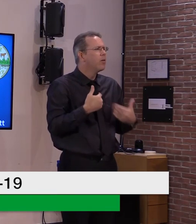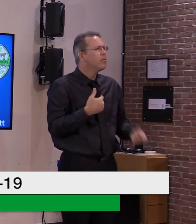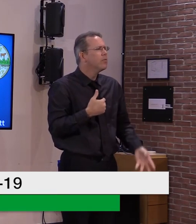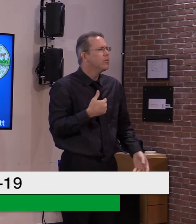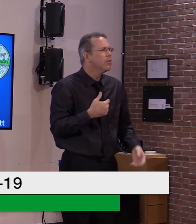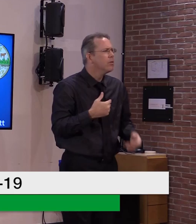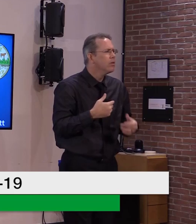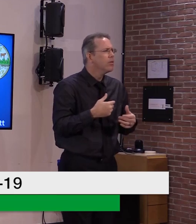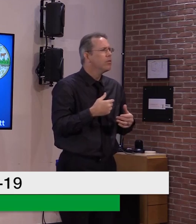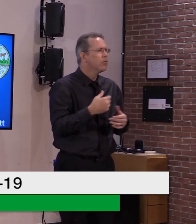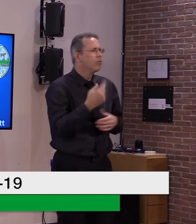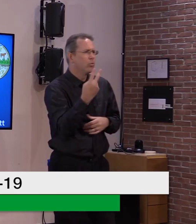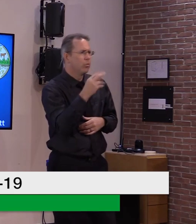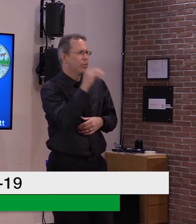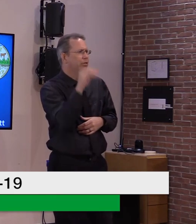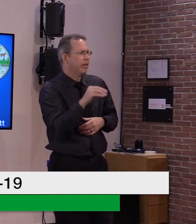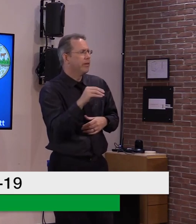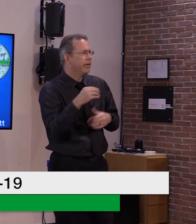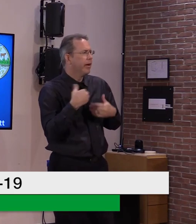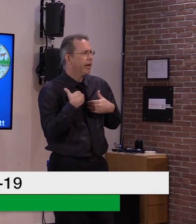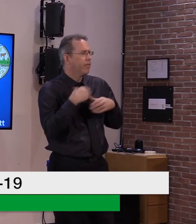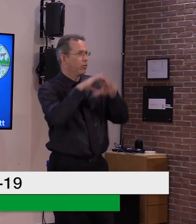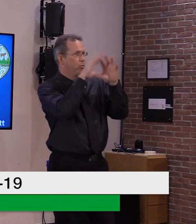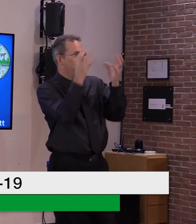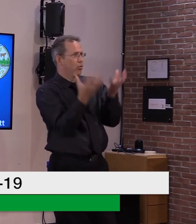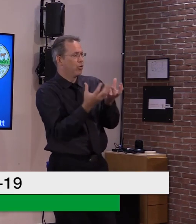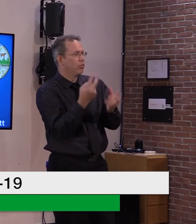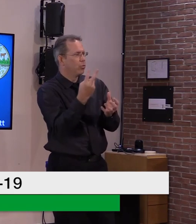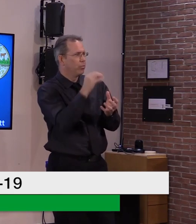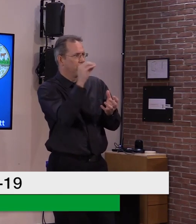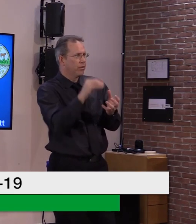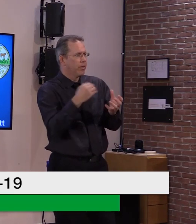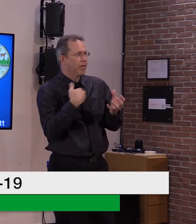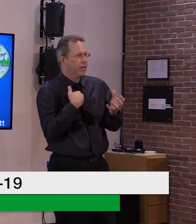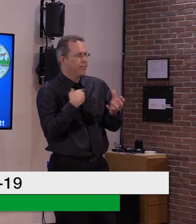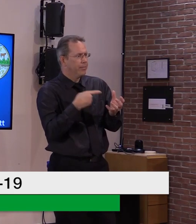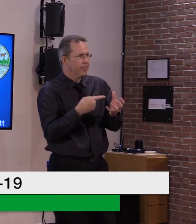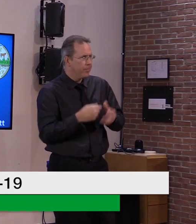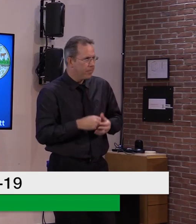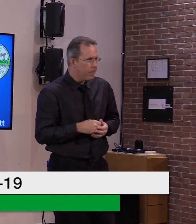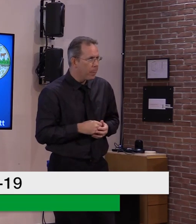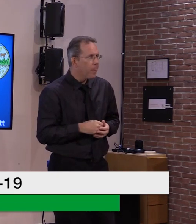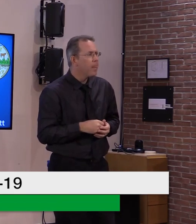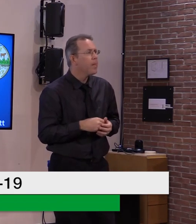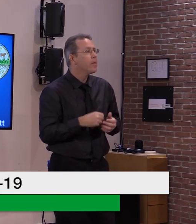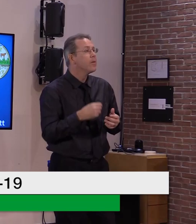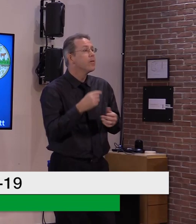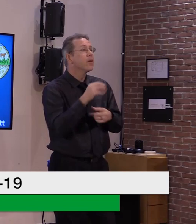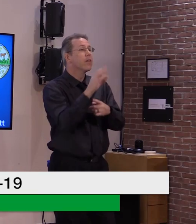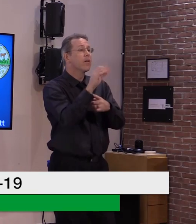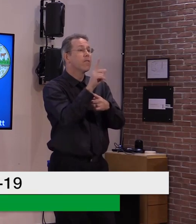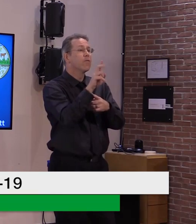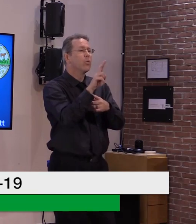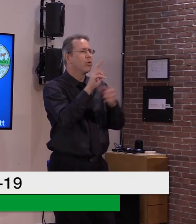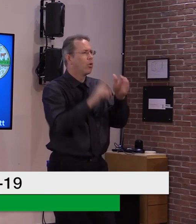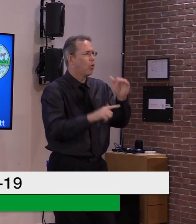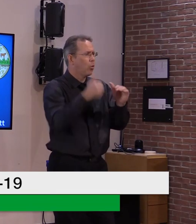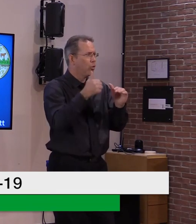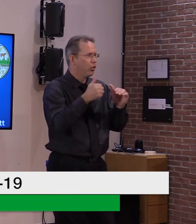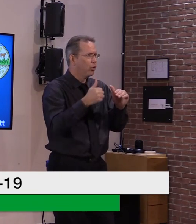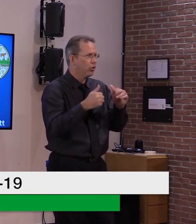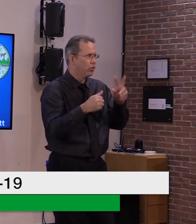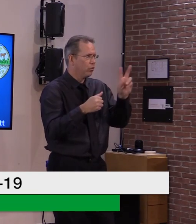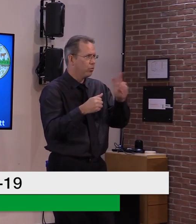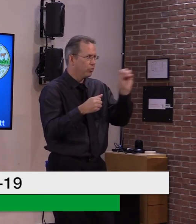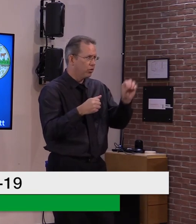percent which is still significantly higher than let's say influenza but at the same time